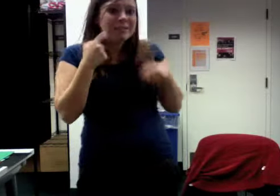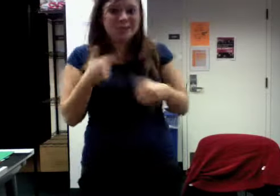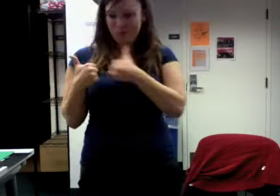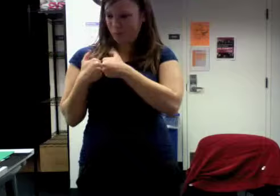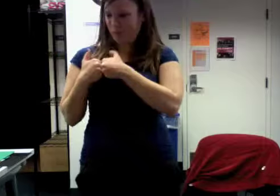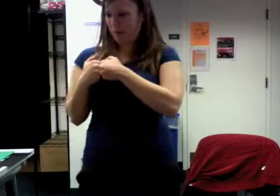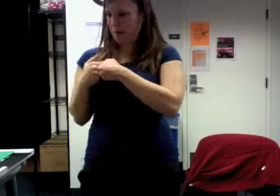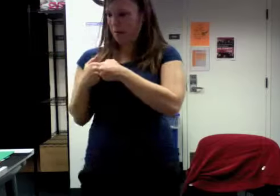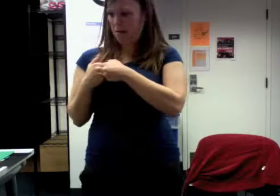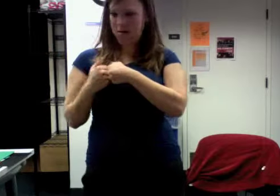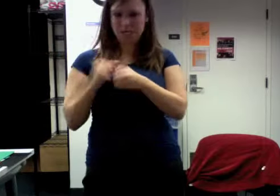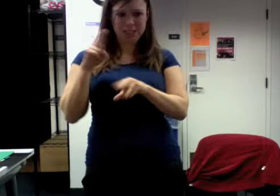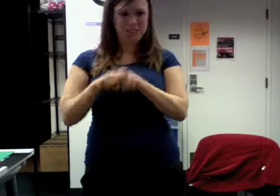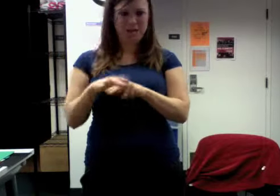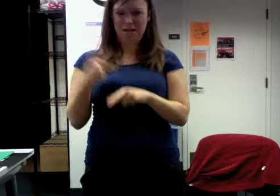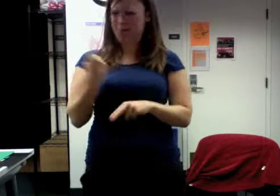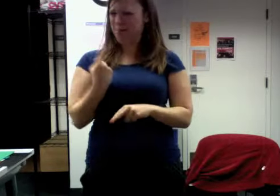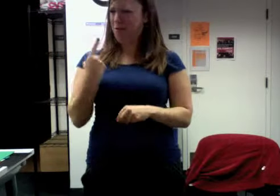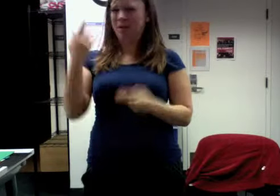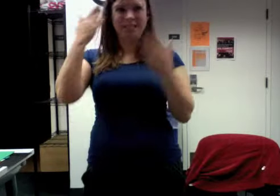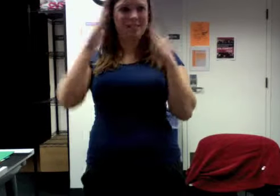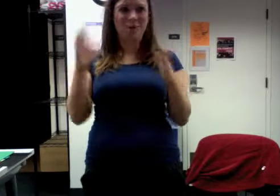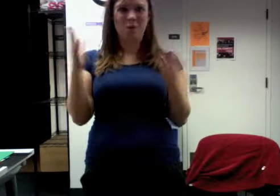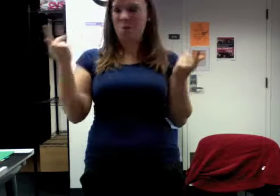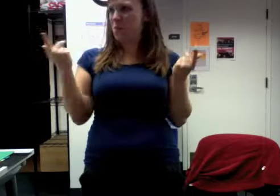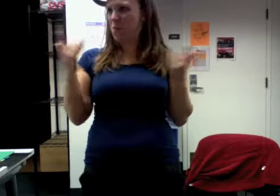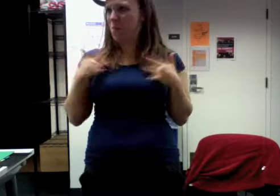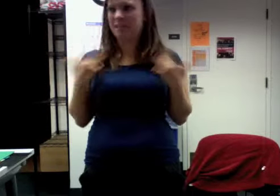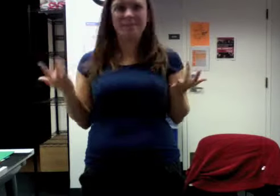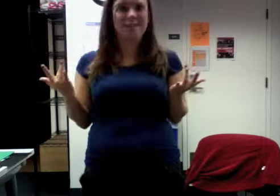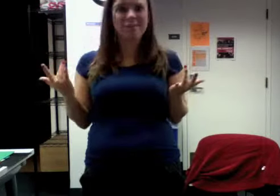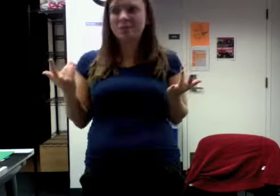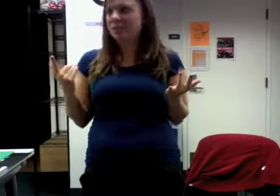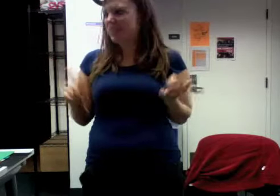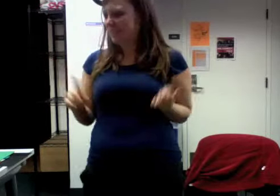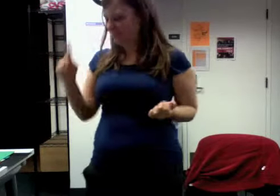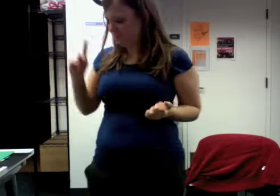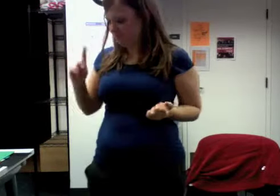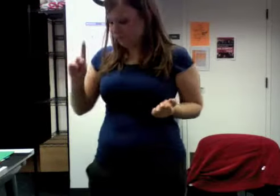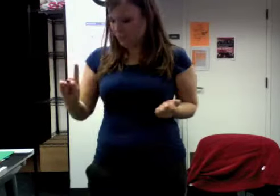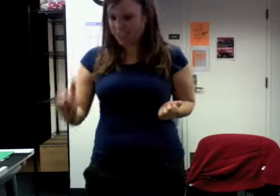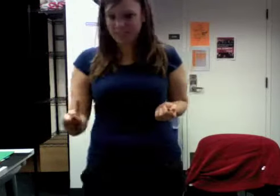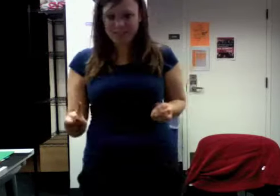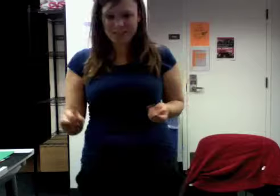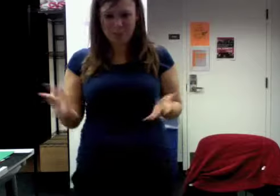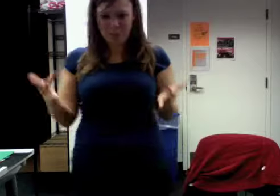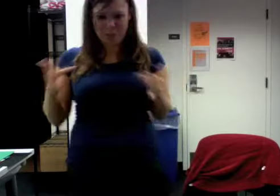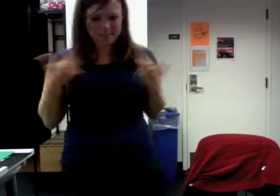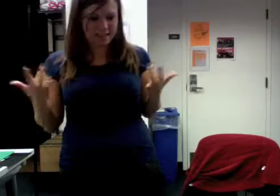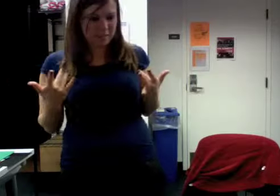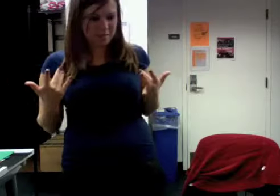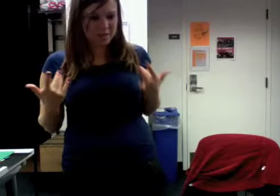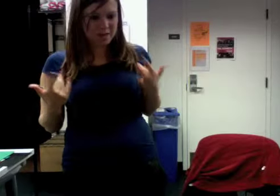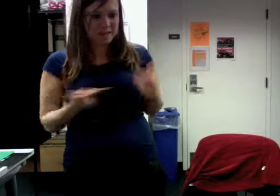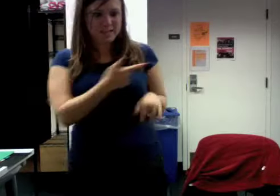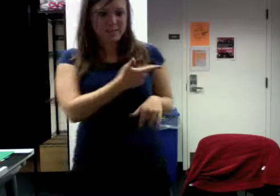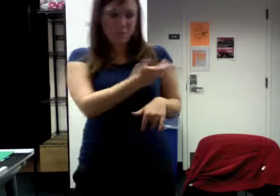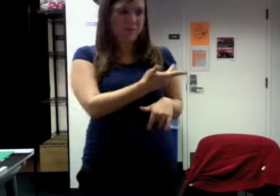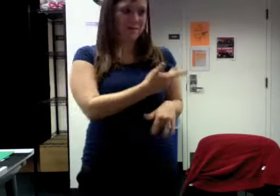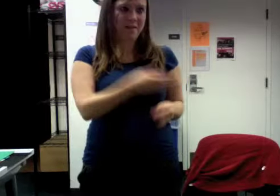whole story, and he can't not believe. And he goes, oh my gosh, you three are the silliest three people I've ever met in my life.